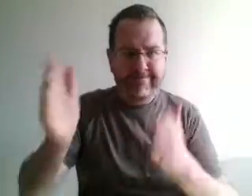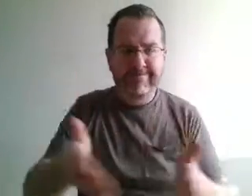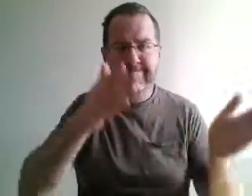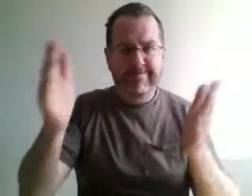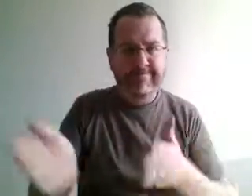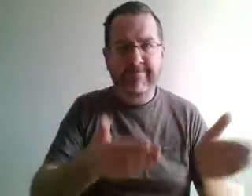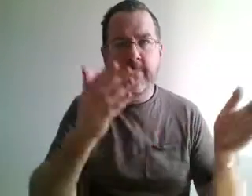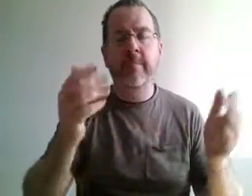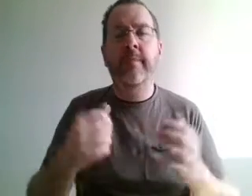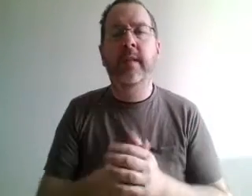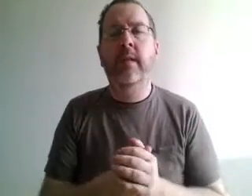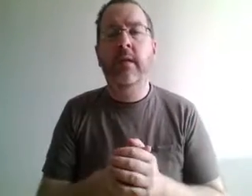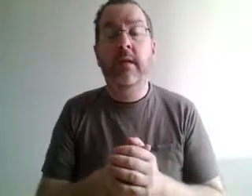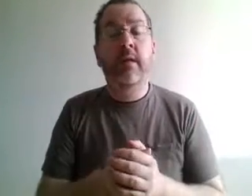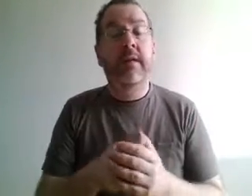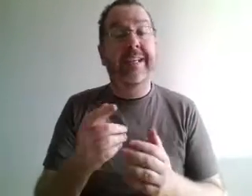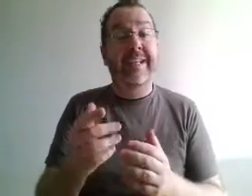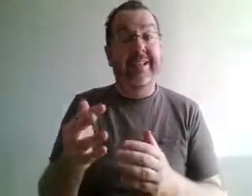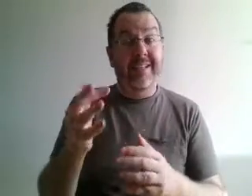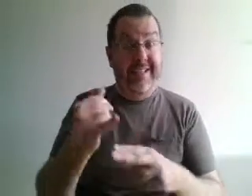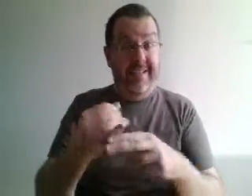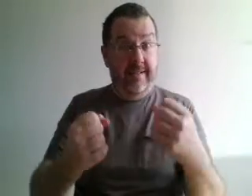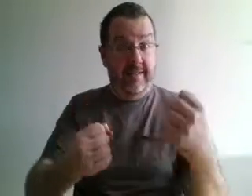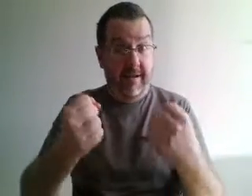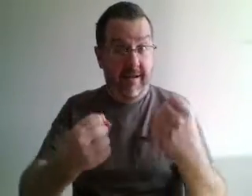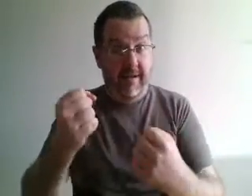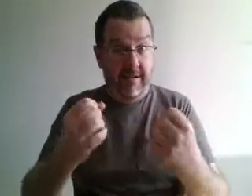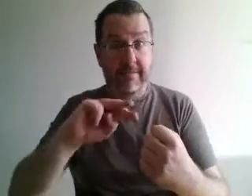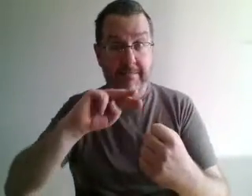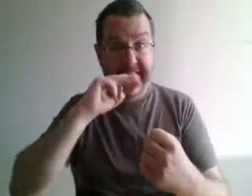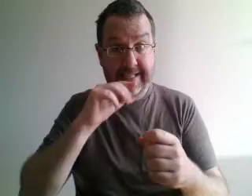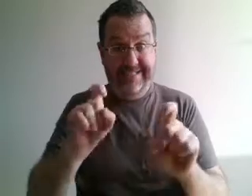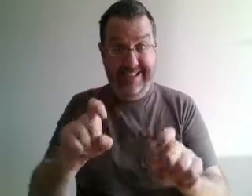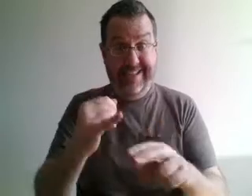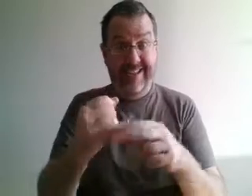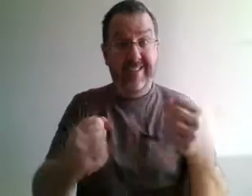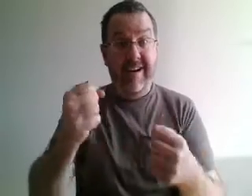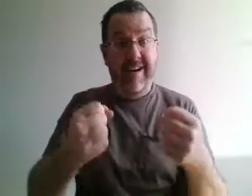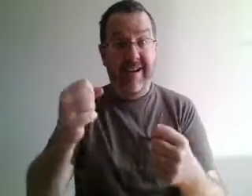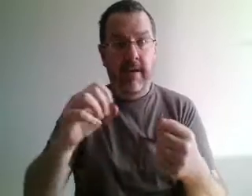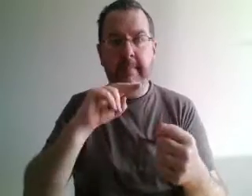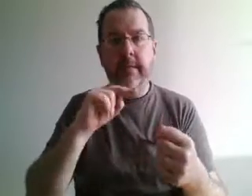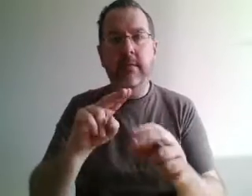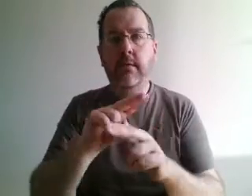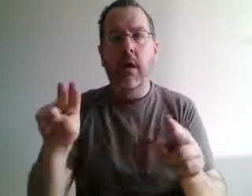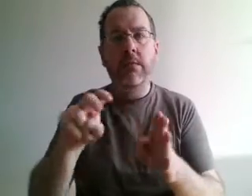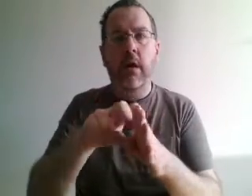the car, but obviously then you don't risk contaminating and having to decontaminate rooms where testing is done.